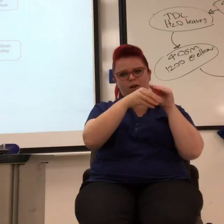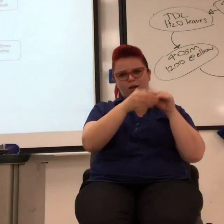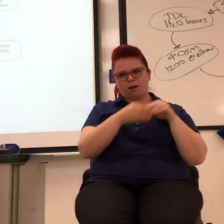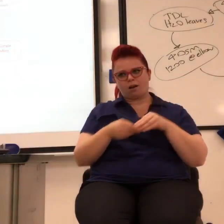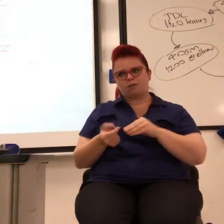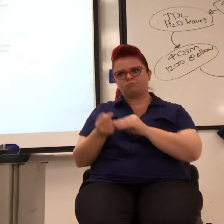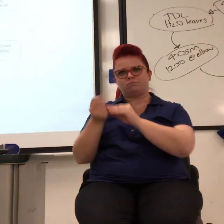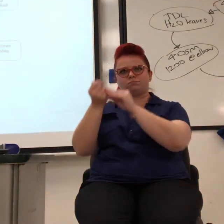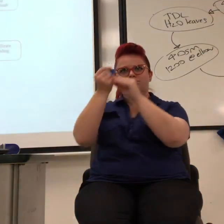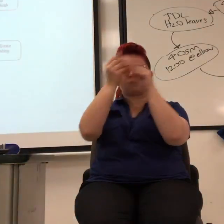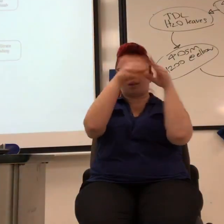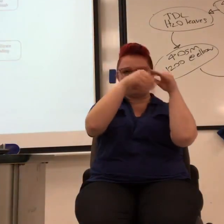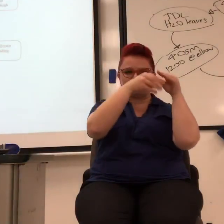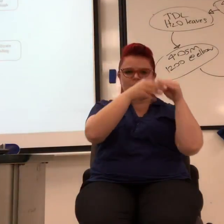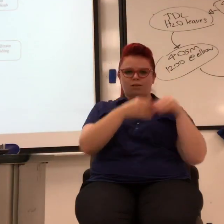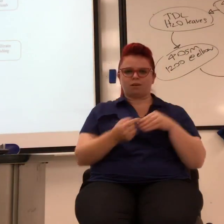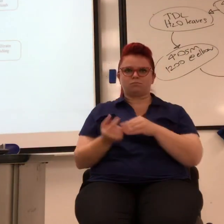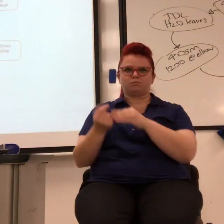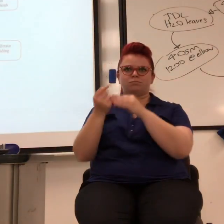result is